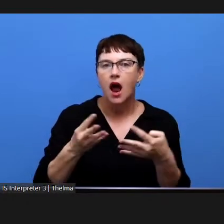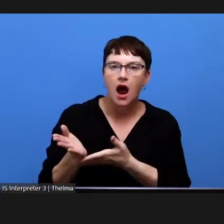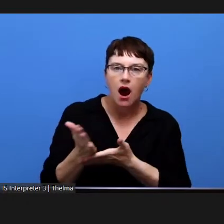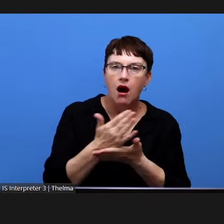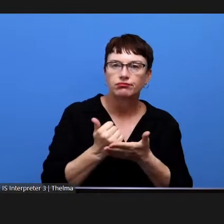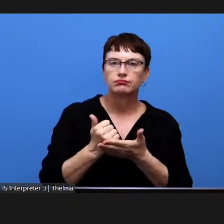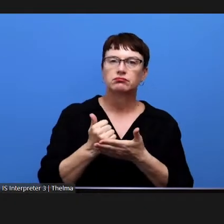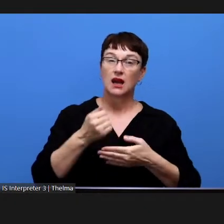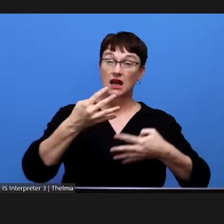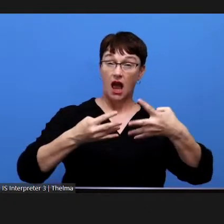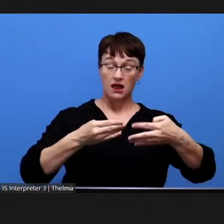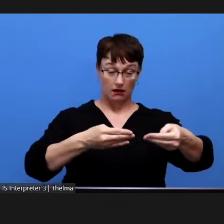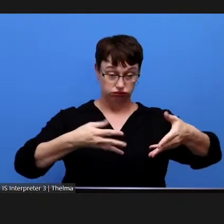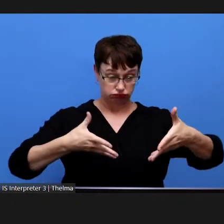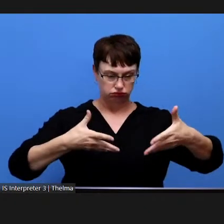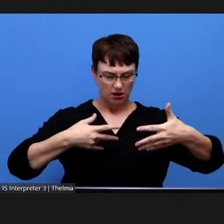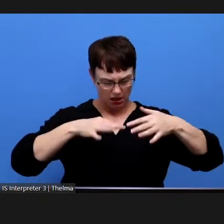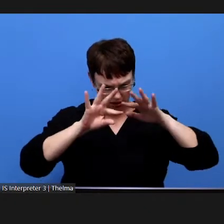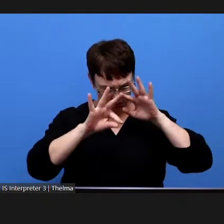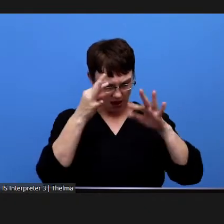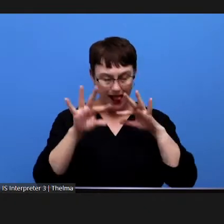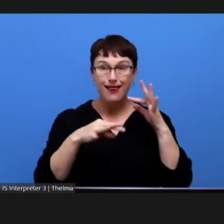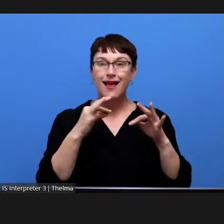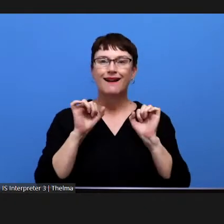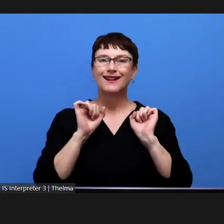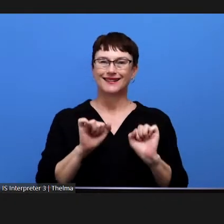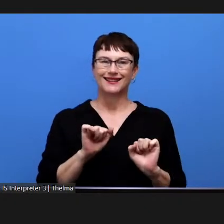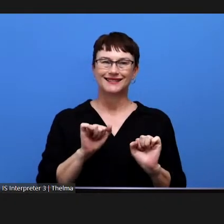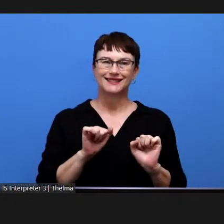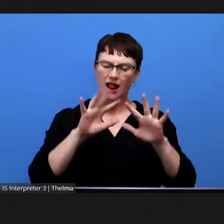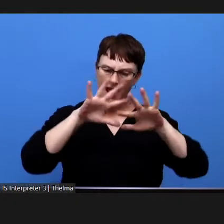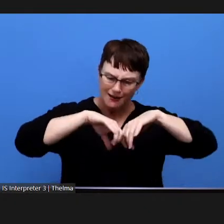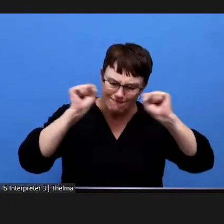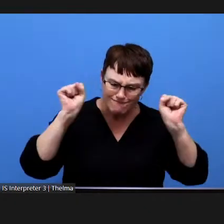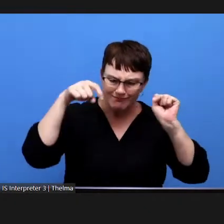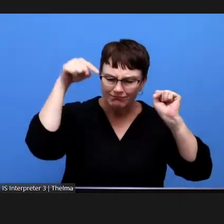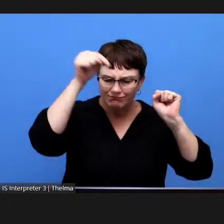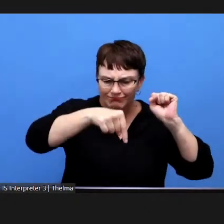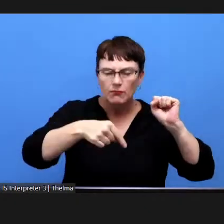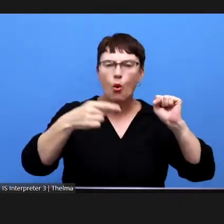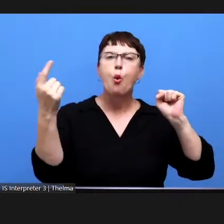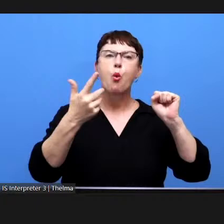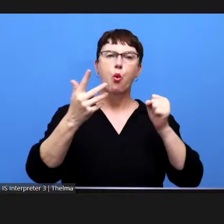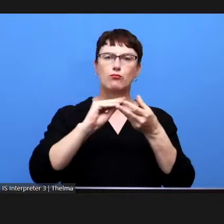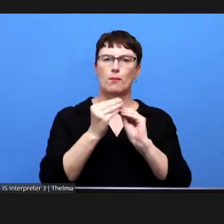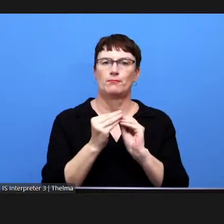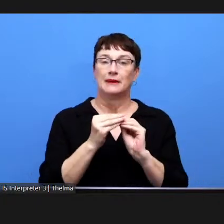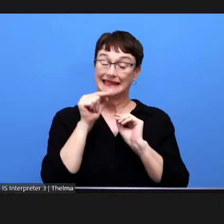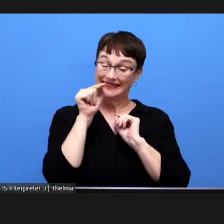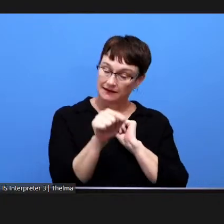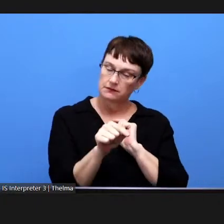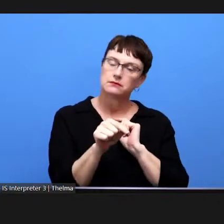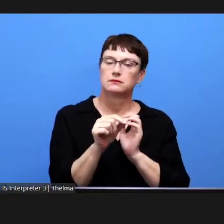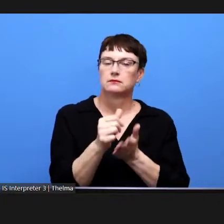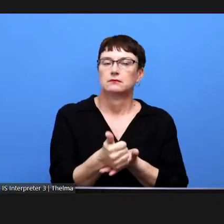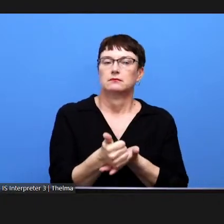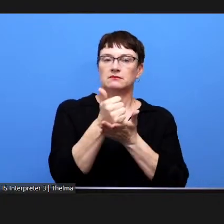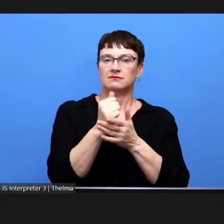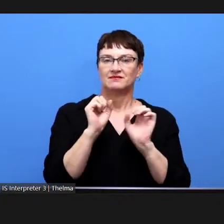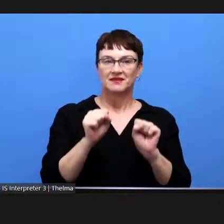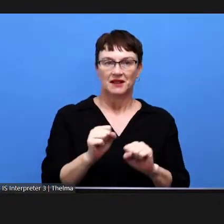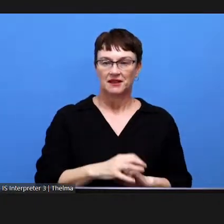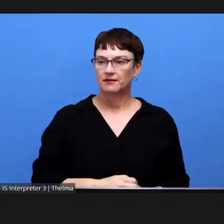analysis. The same apply to the civil society organization, which have definitely specific